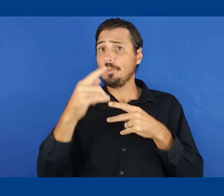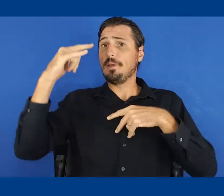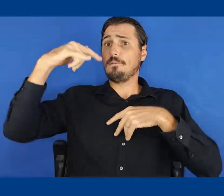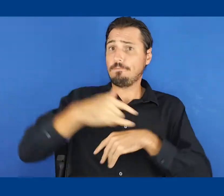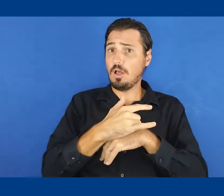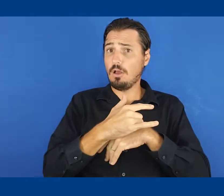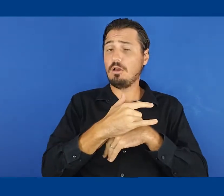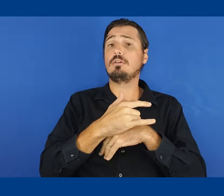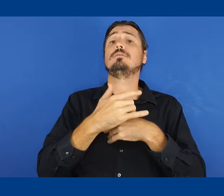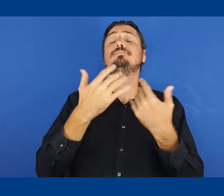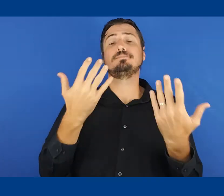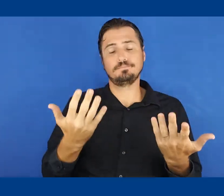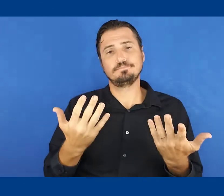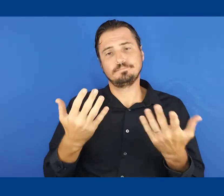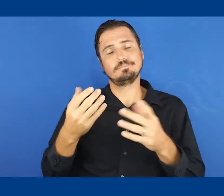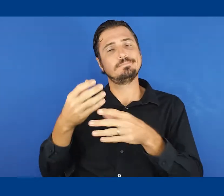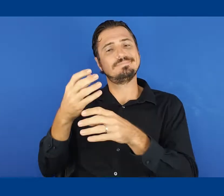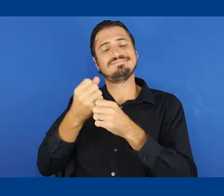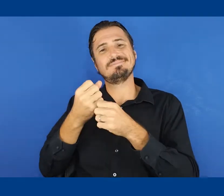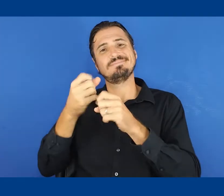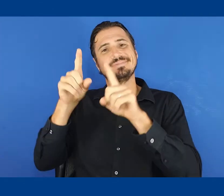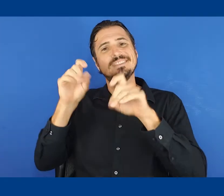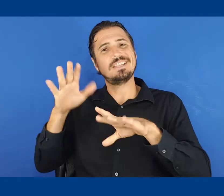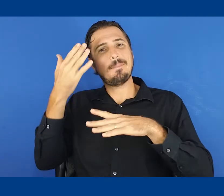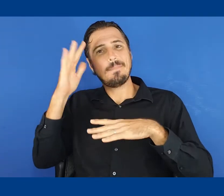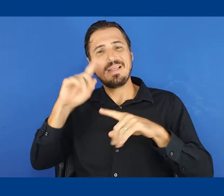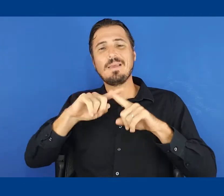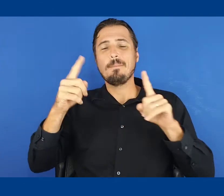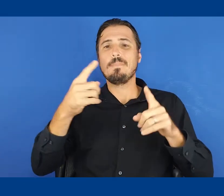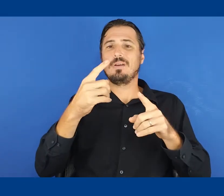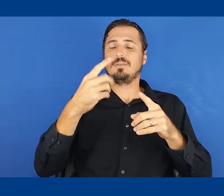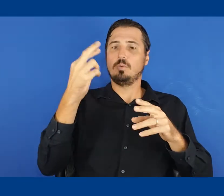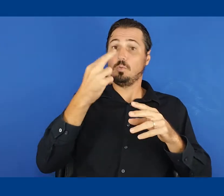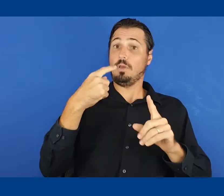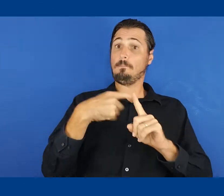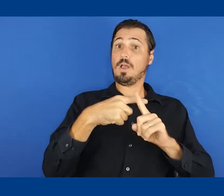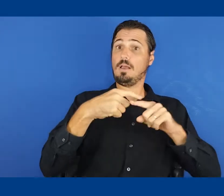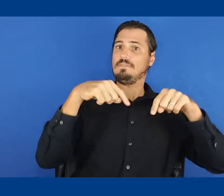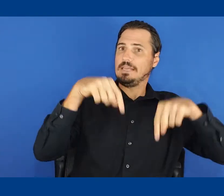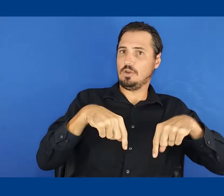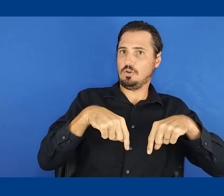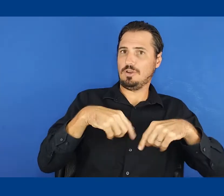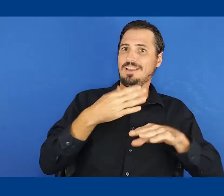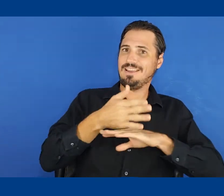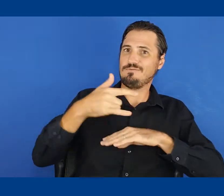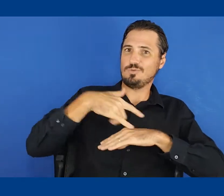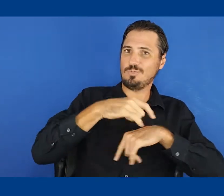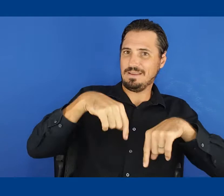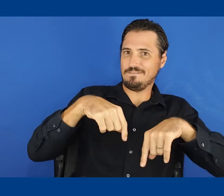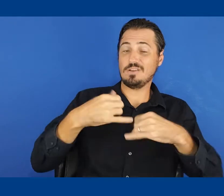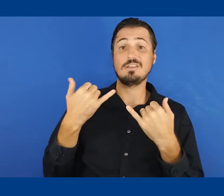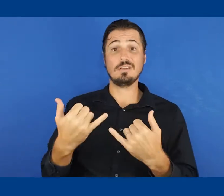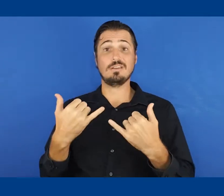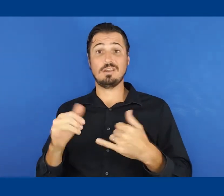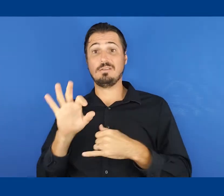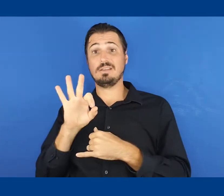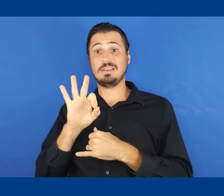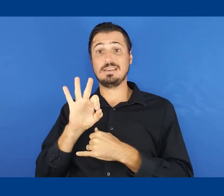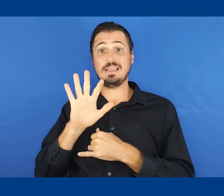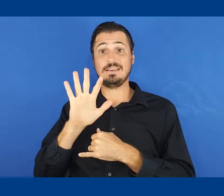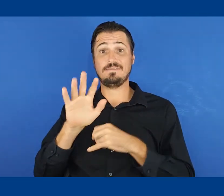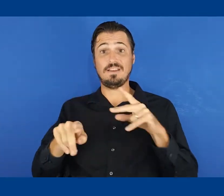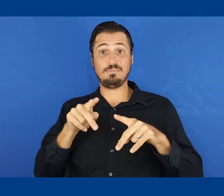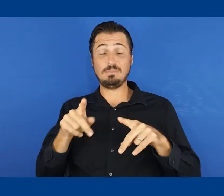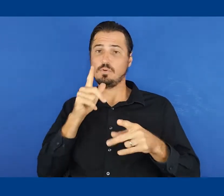had tests taken on the mainland but did not receive their positive results until after arrival. There are now 95